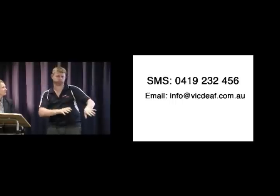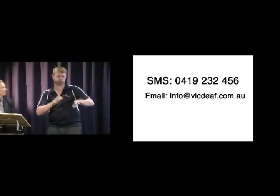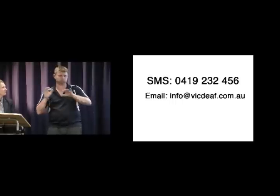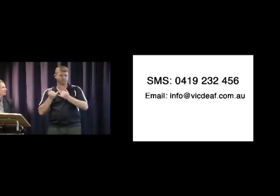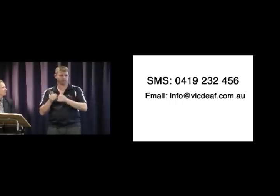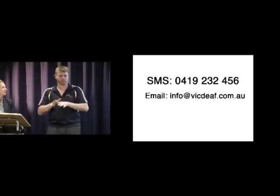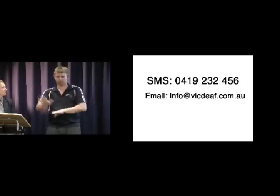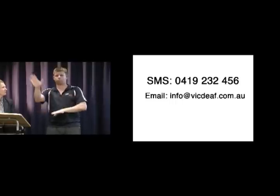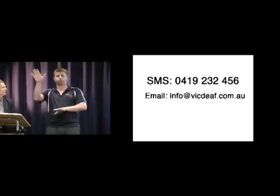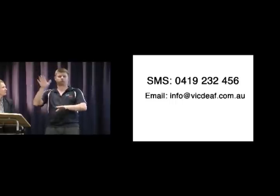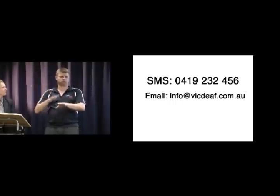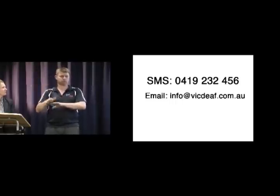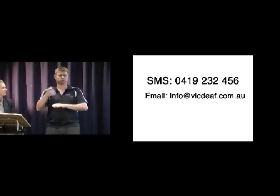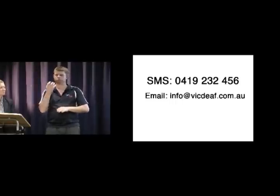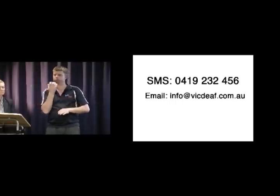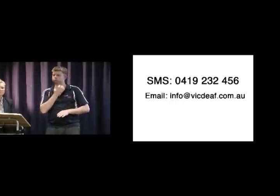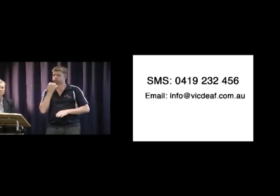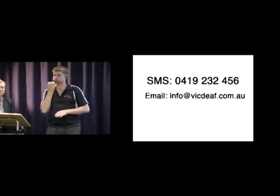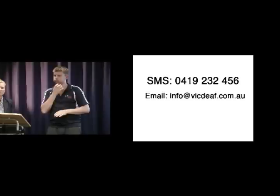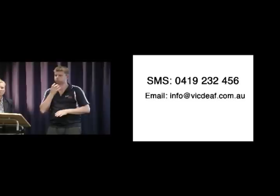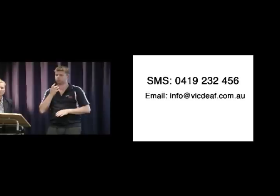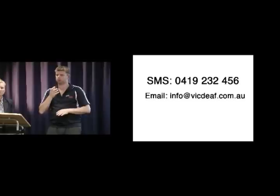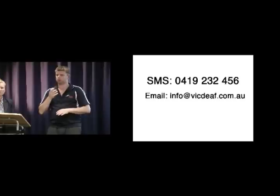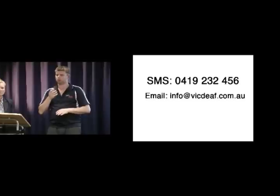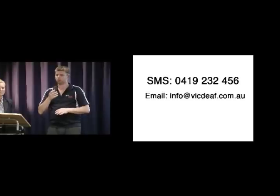area to be used as information.